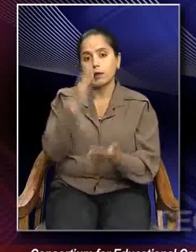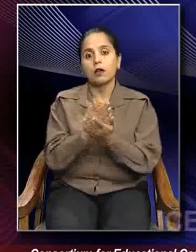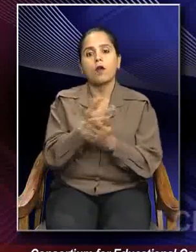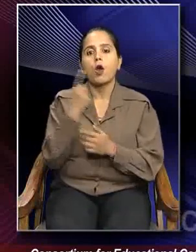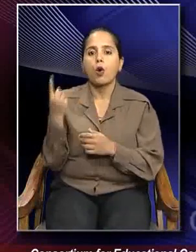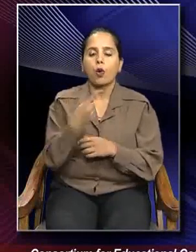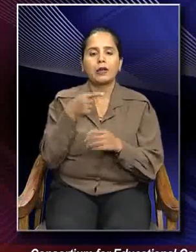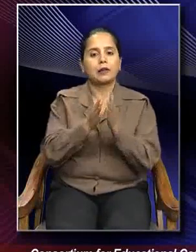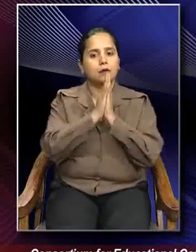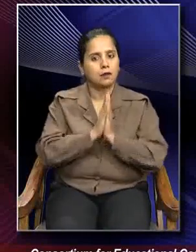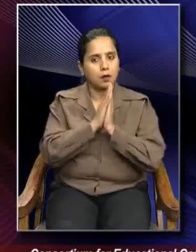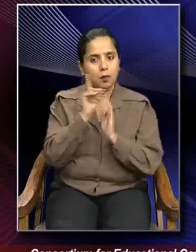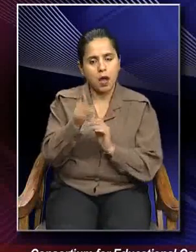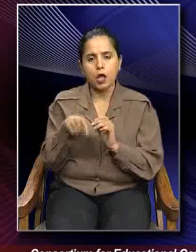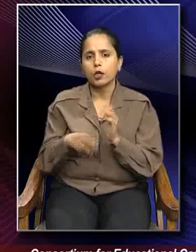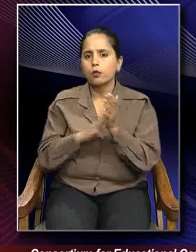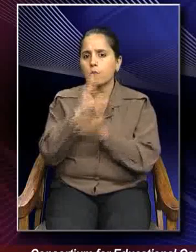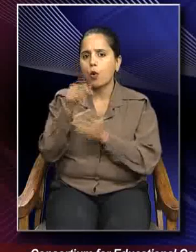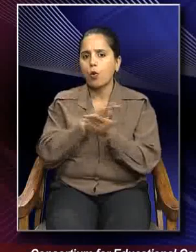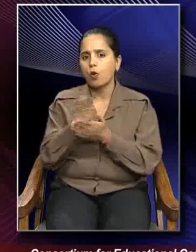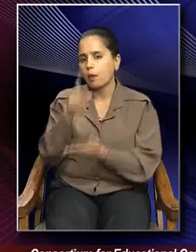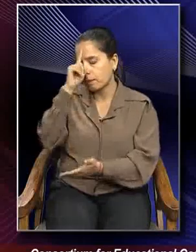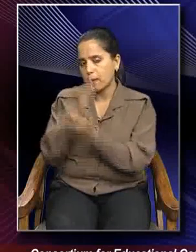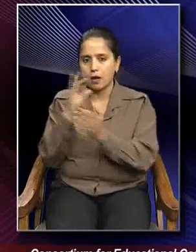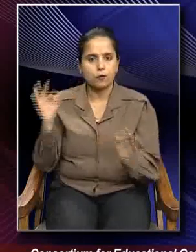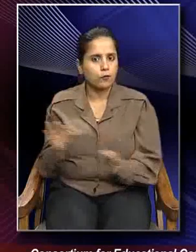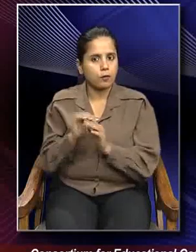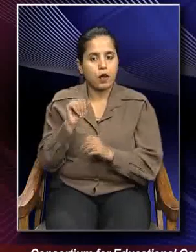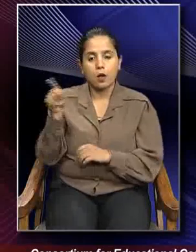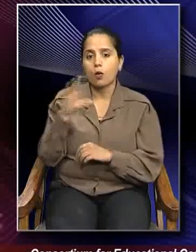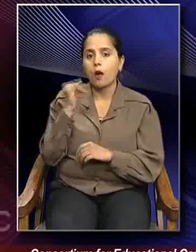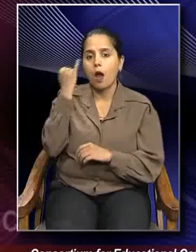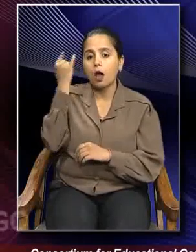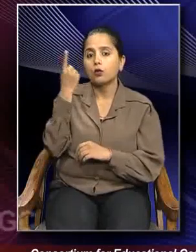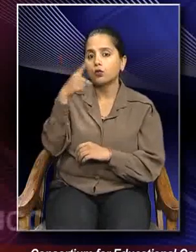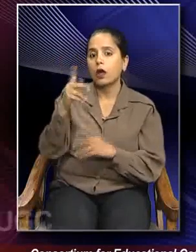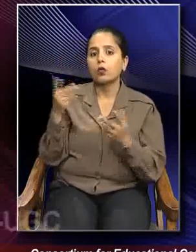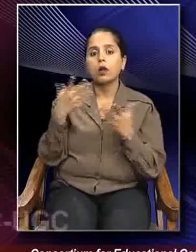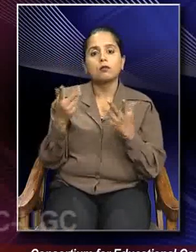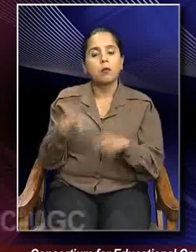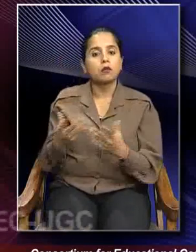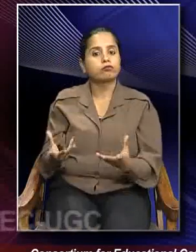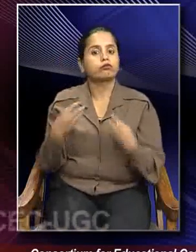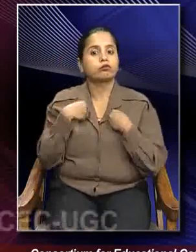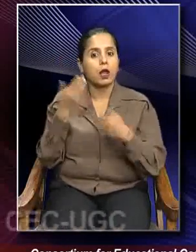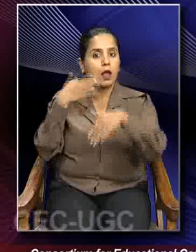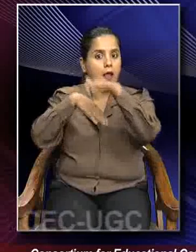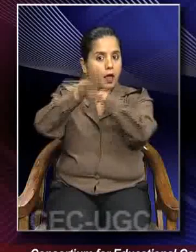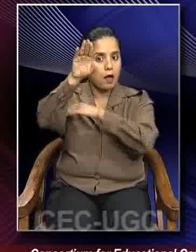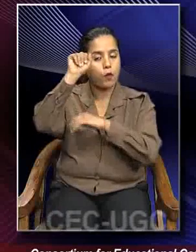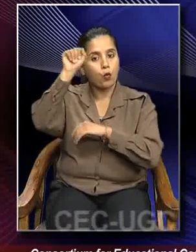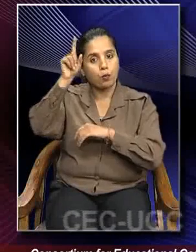in Dharma and not in Moksha, and their ideal was the attainment of heaven or Swarg.